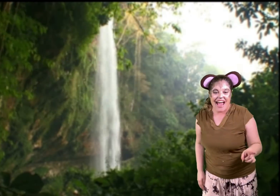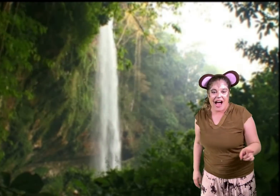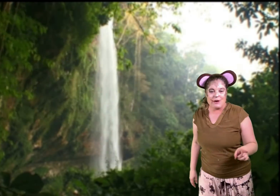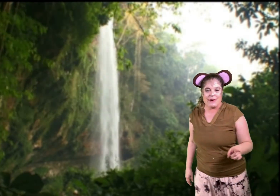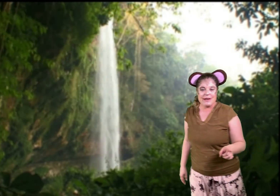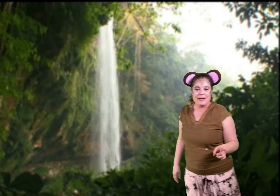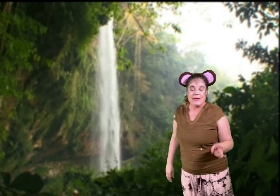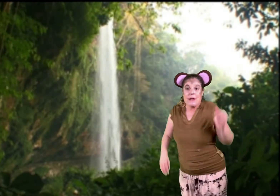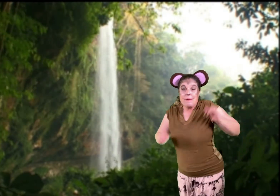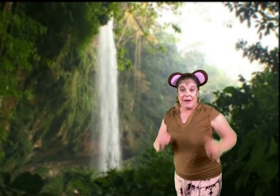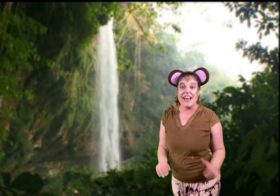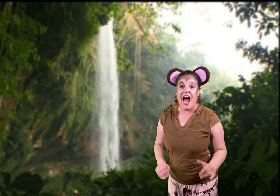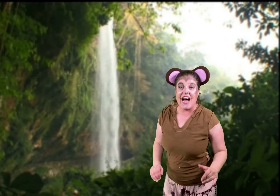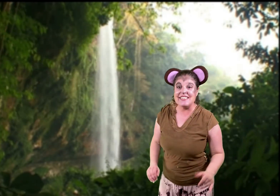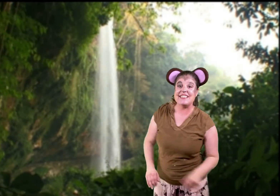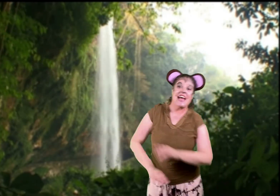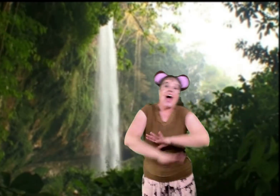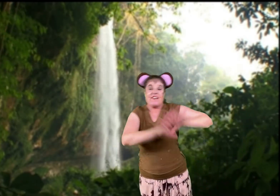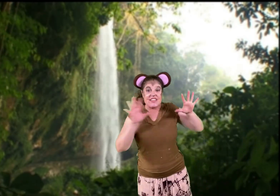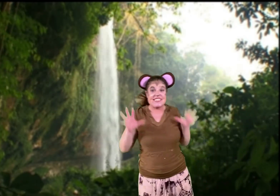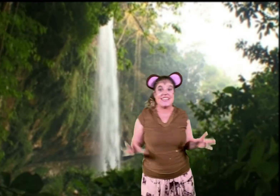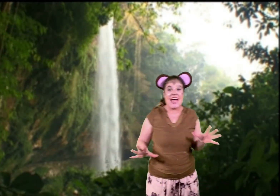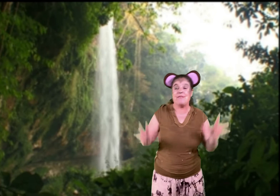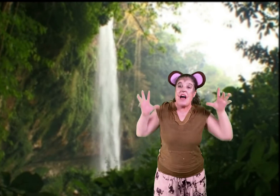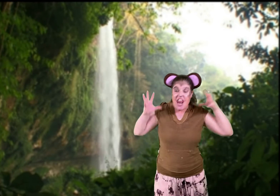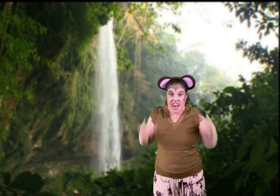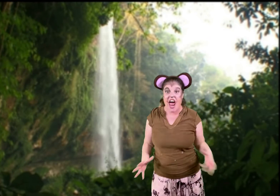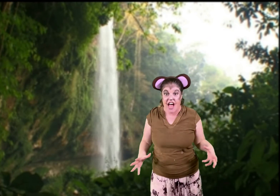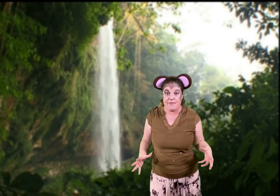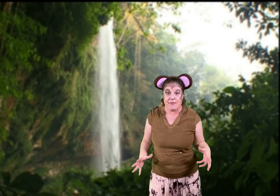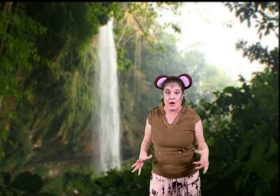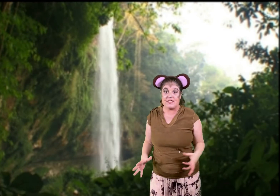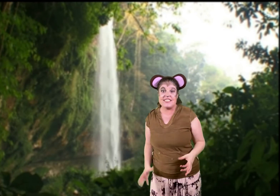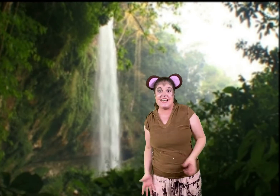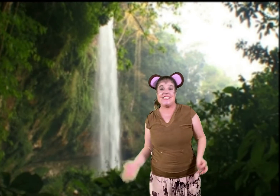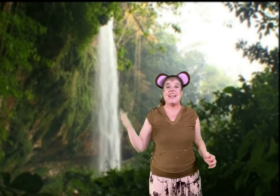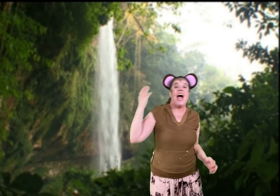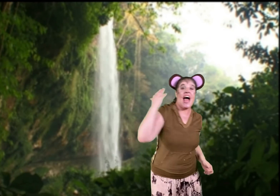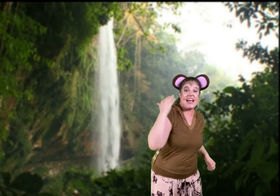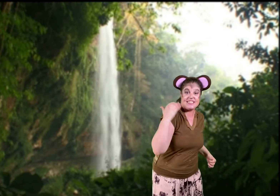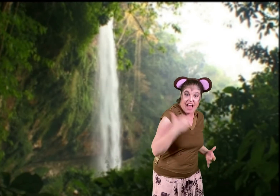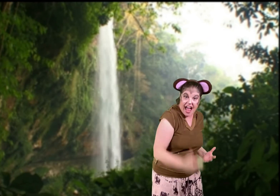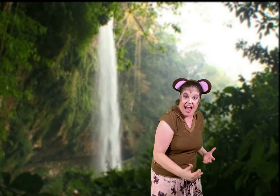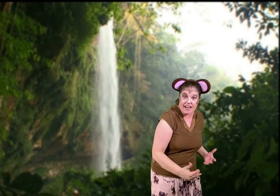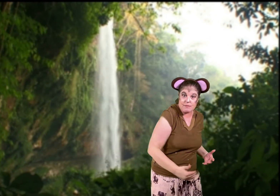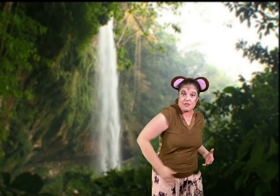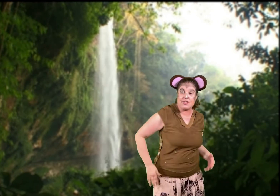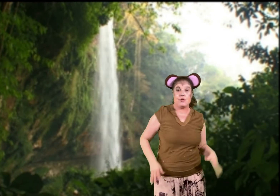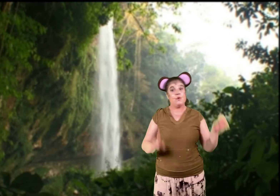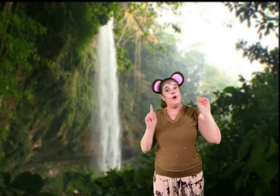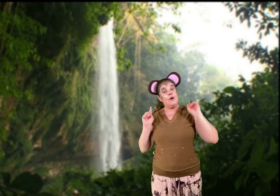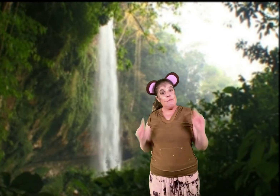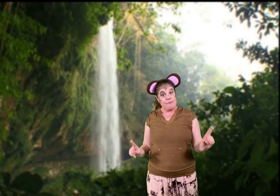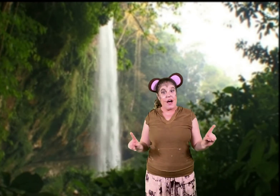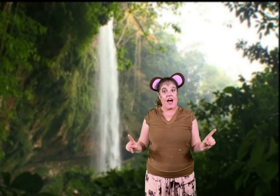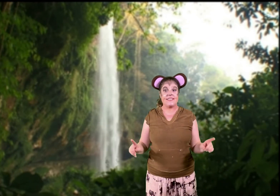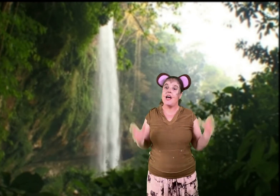Now, plants have the same life processes as animals do, but